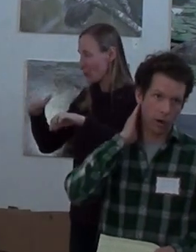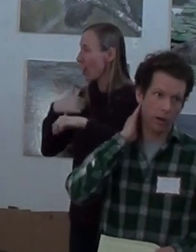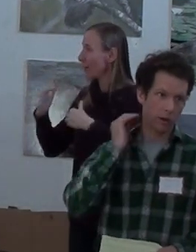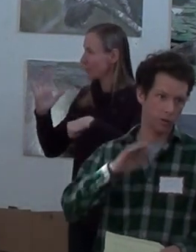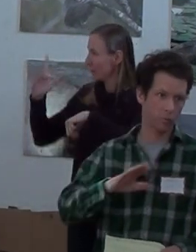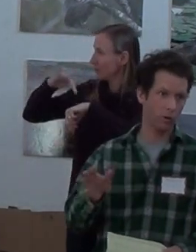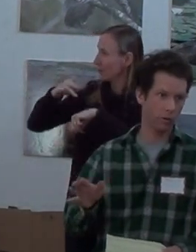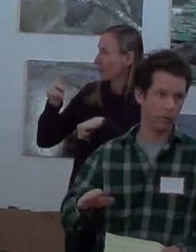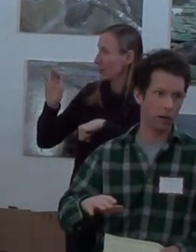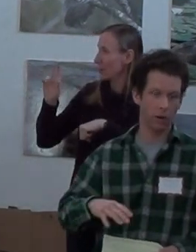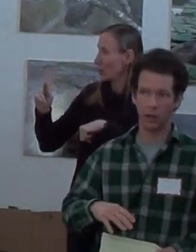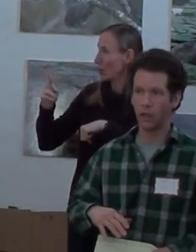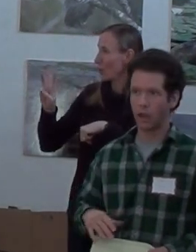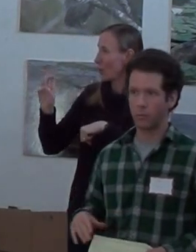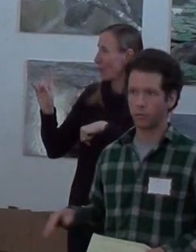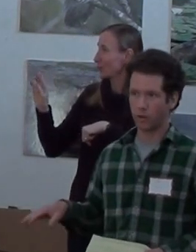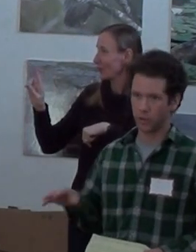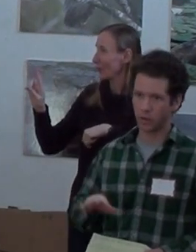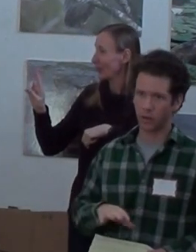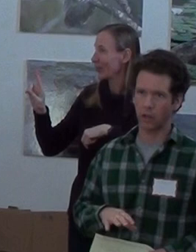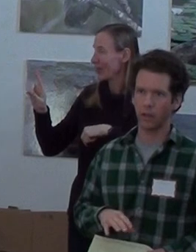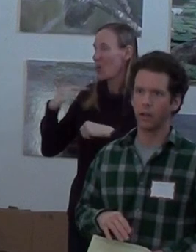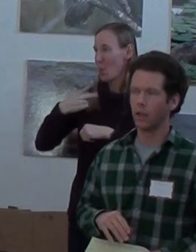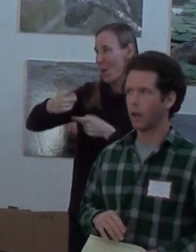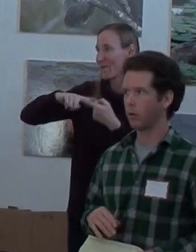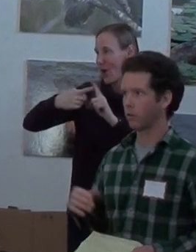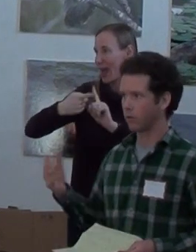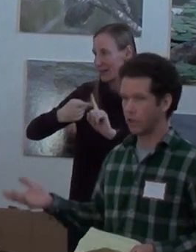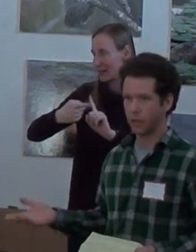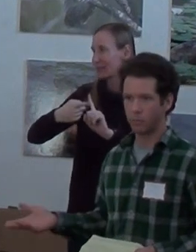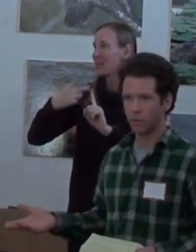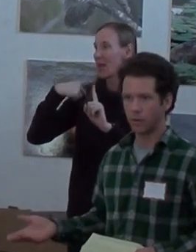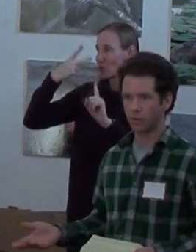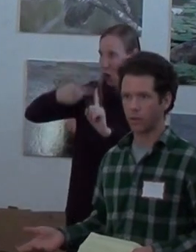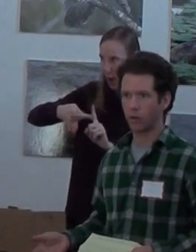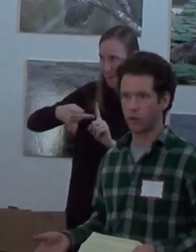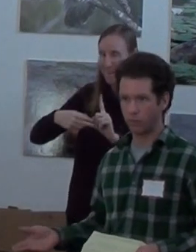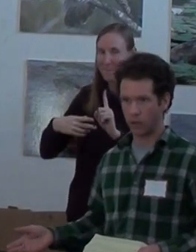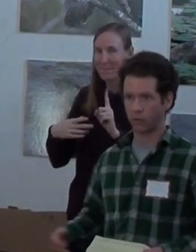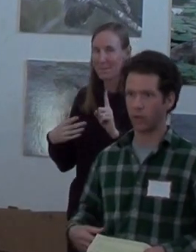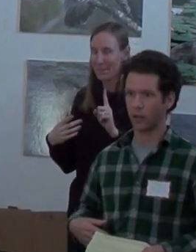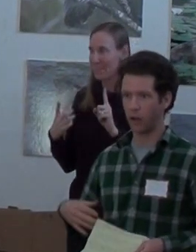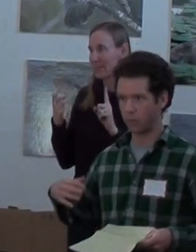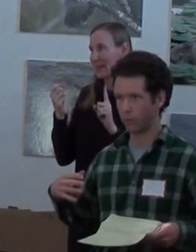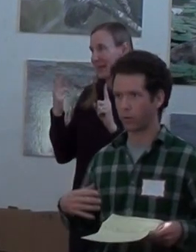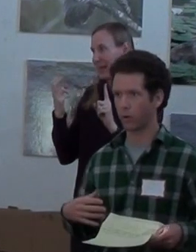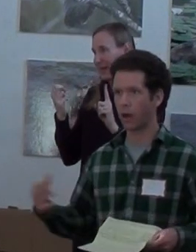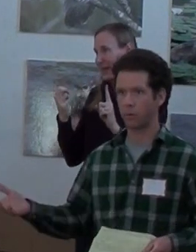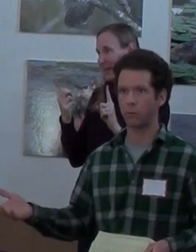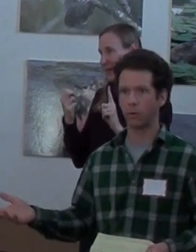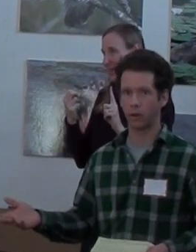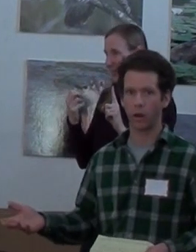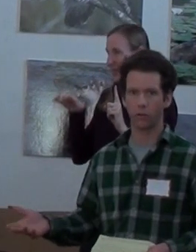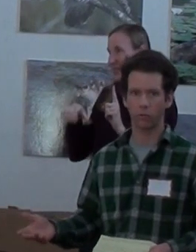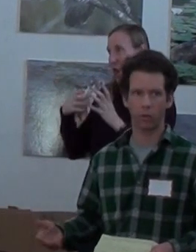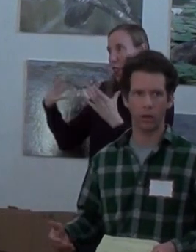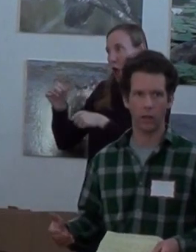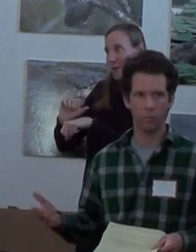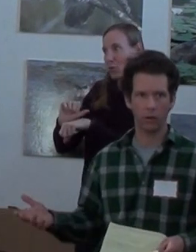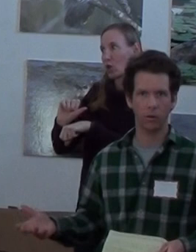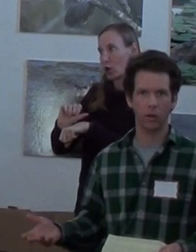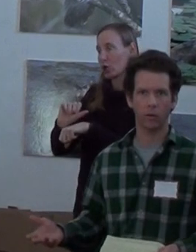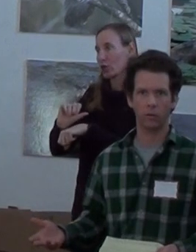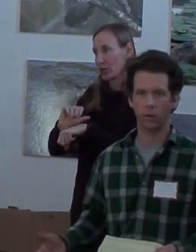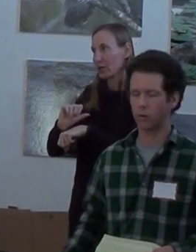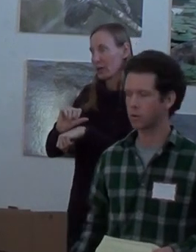Webster before I should have known it, but I befriended Kirk and I went to see him because he's kind of gone before a lot of people in regards to running